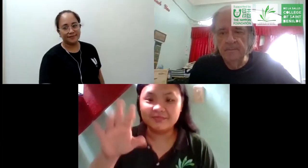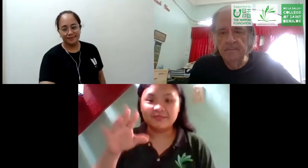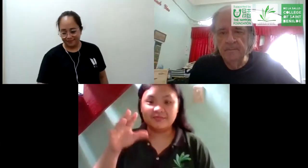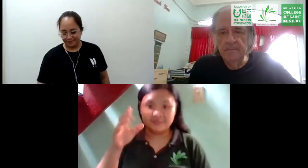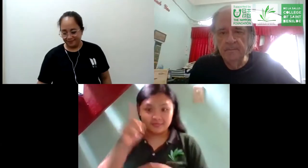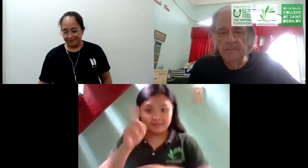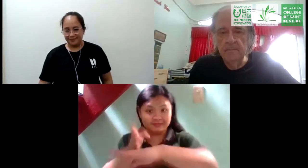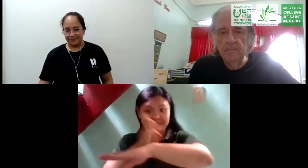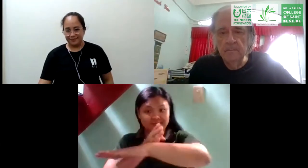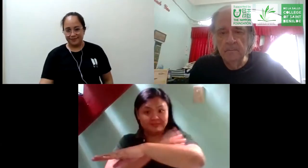Okay.